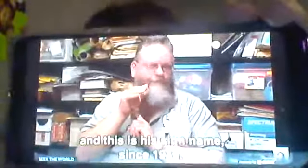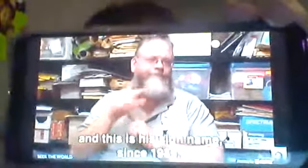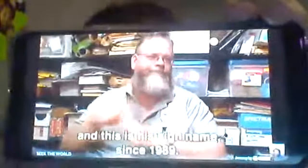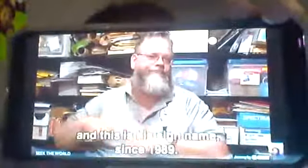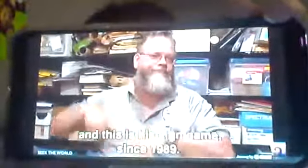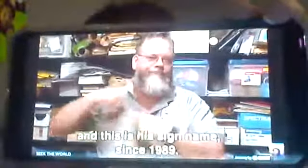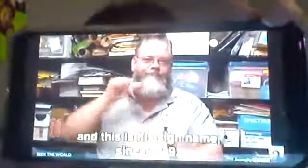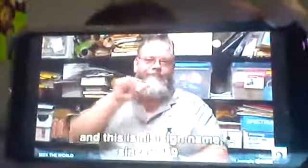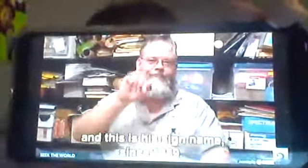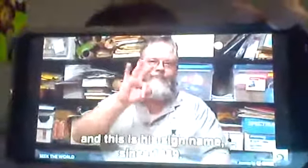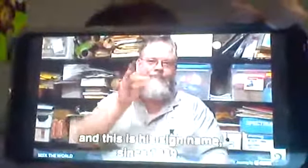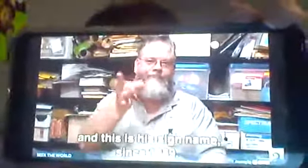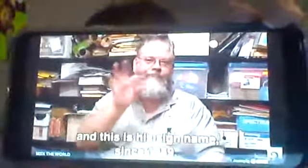Are the words backwards?